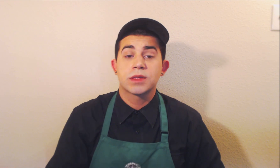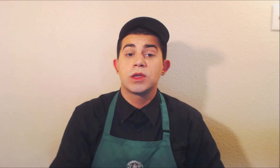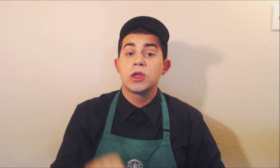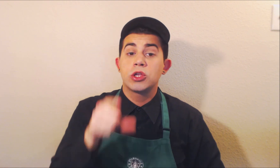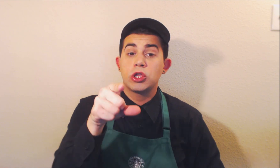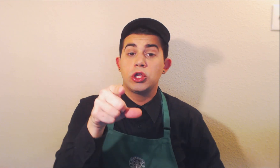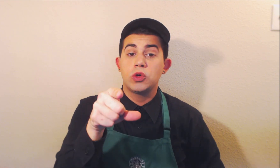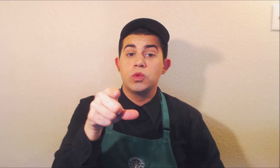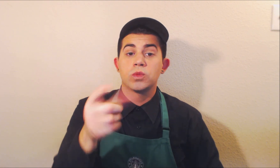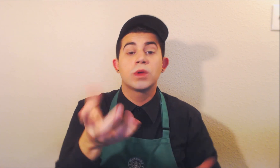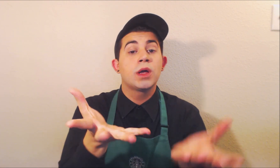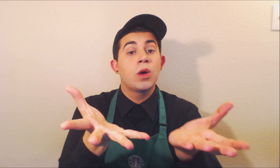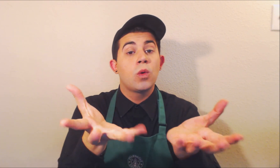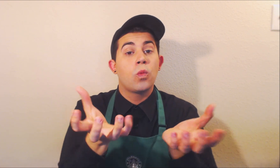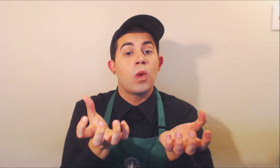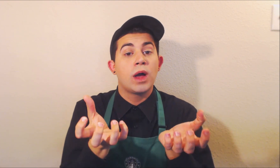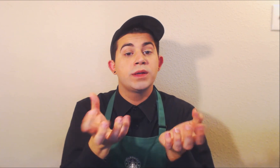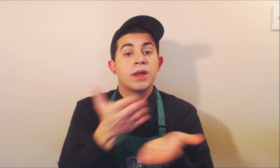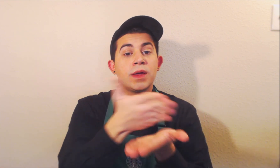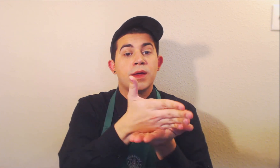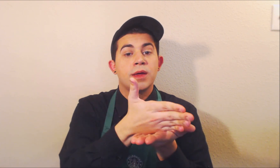ask, you want